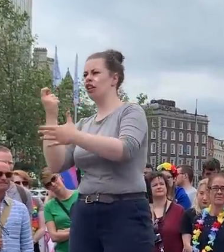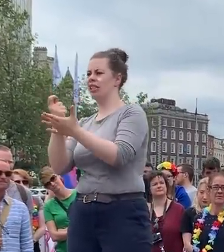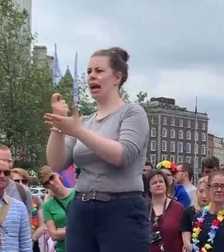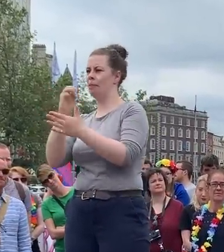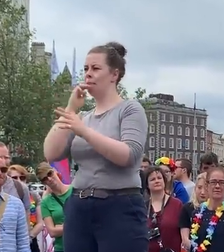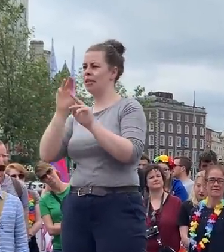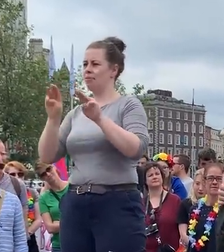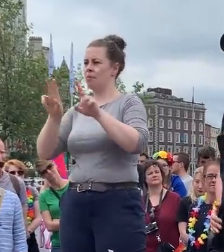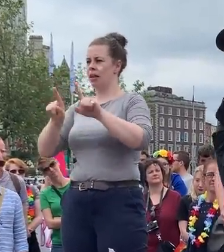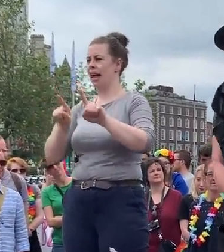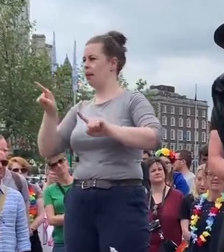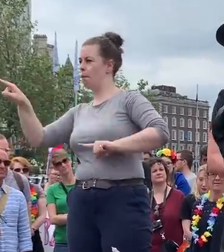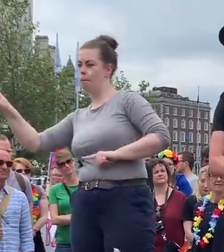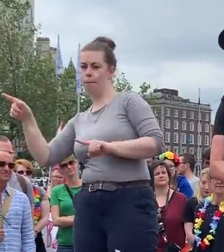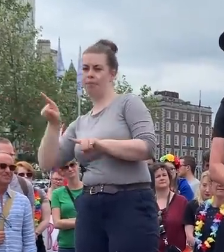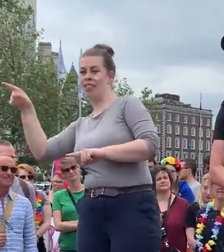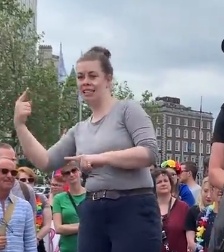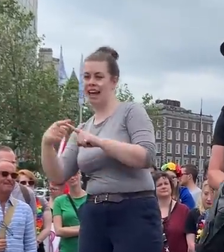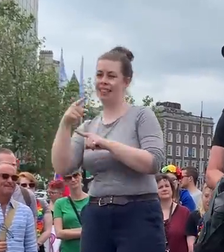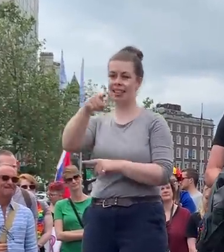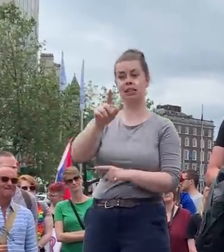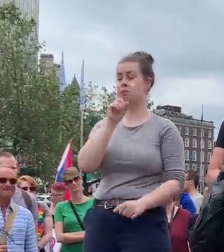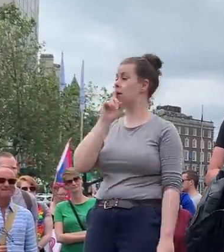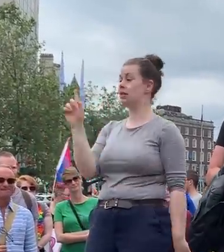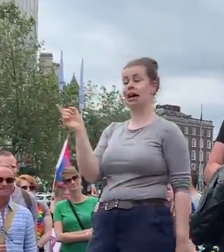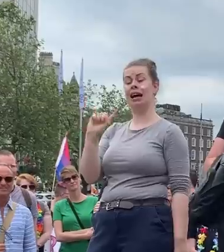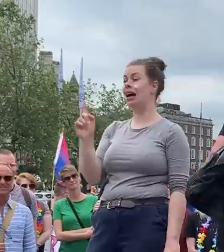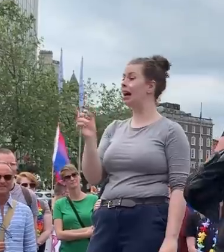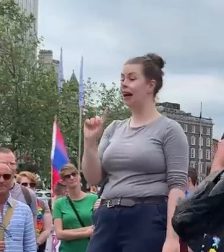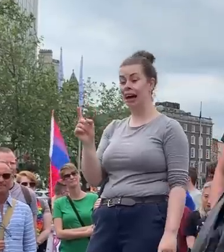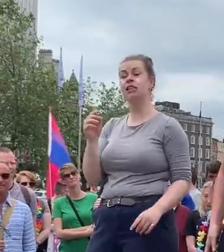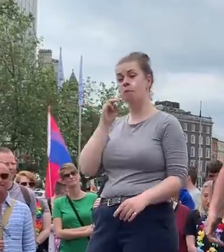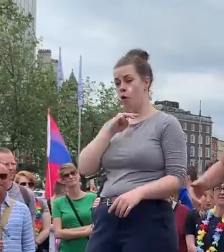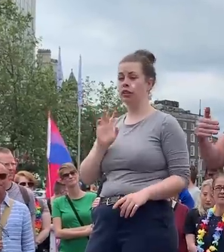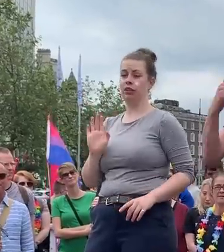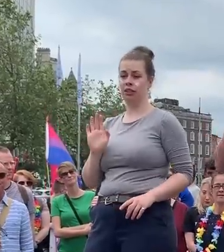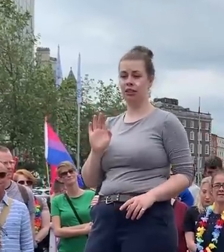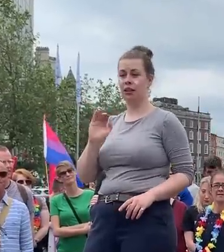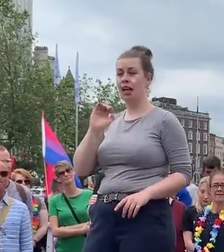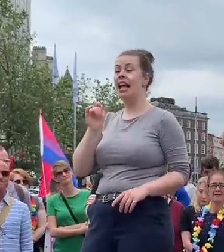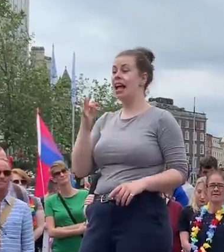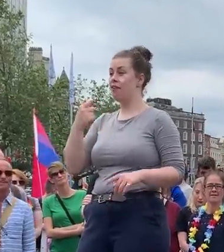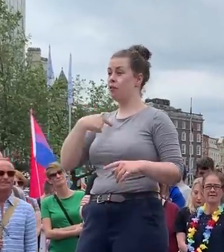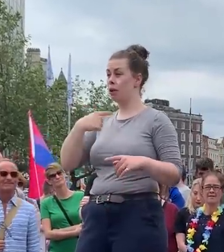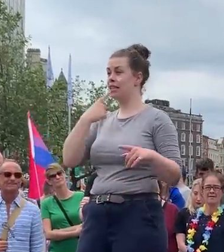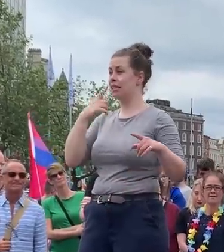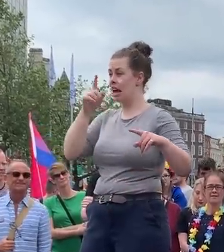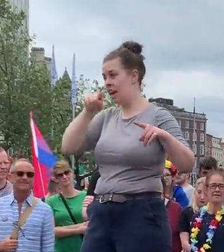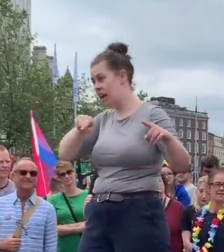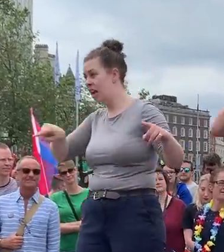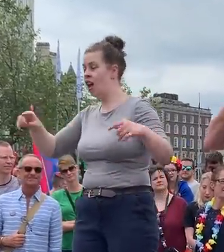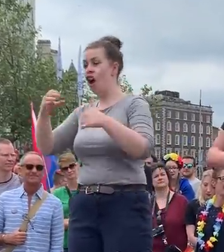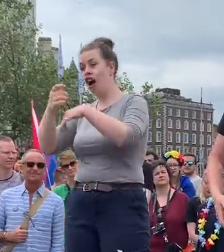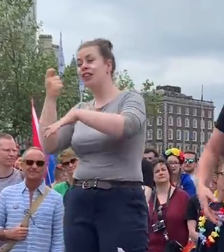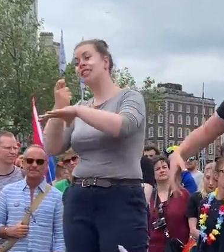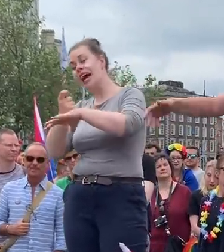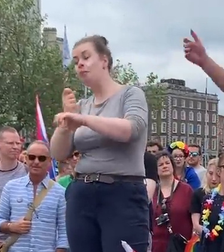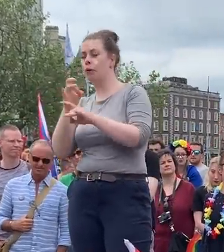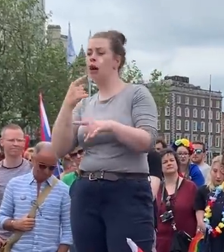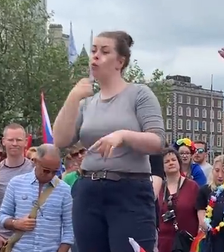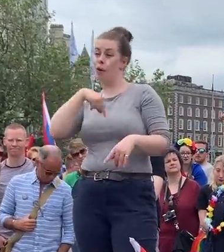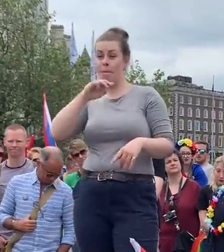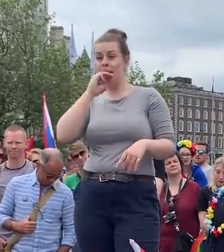so that people can be on both and stuff, but it is actually important. If we do that, we are seeding this weekend. We are saying that this